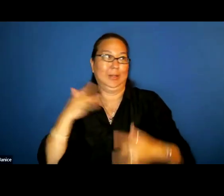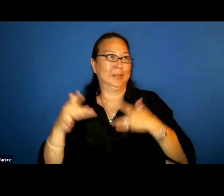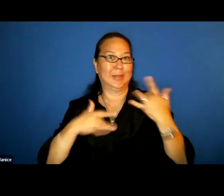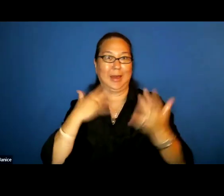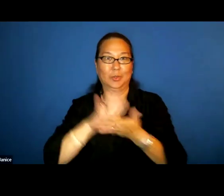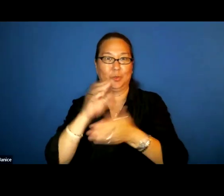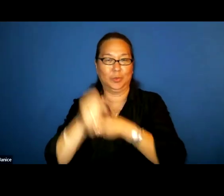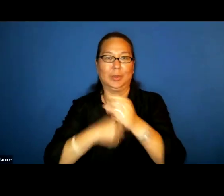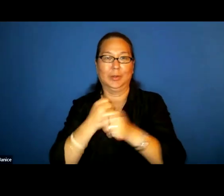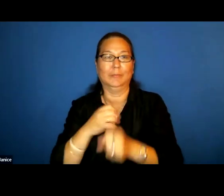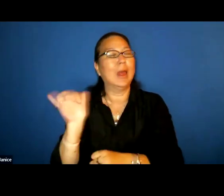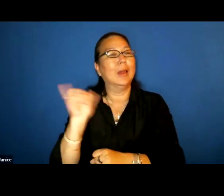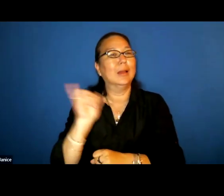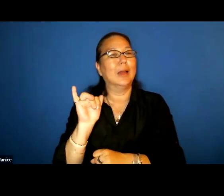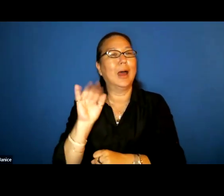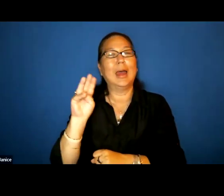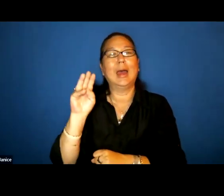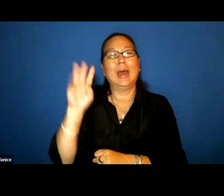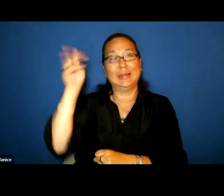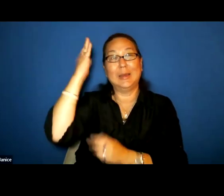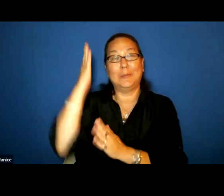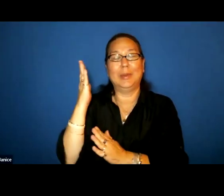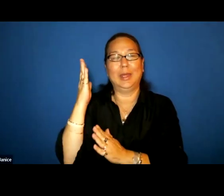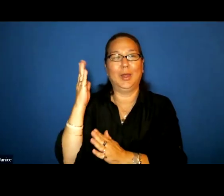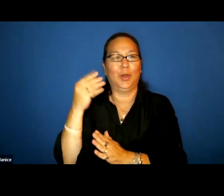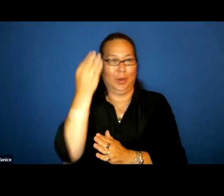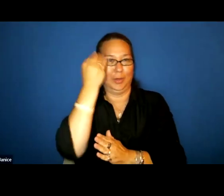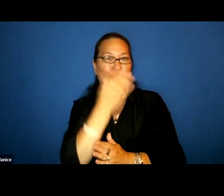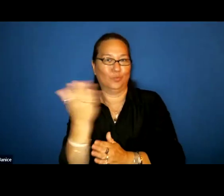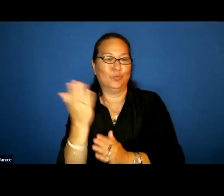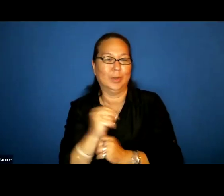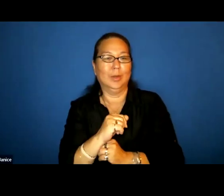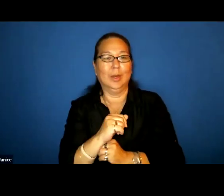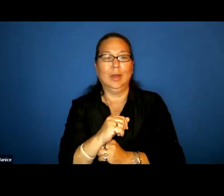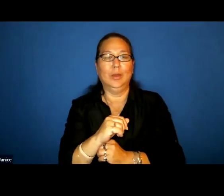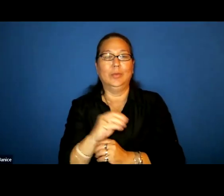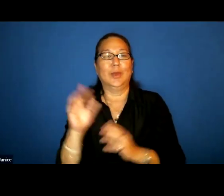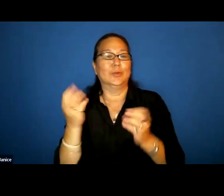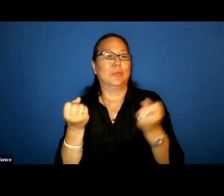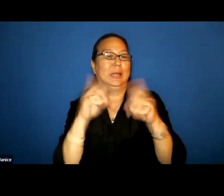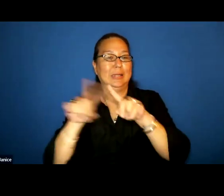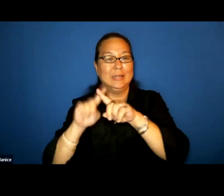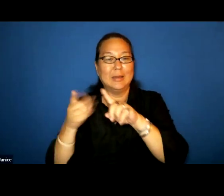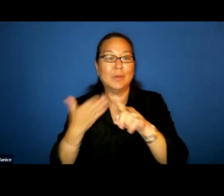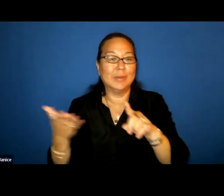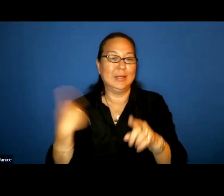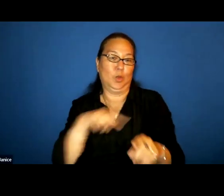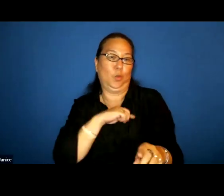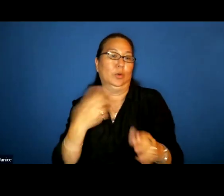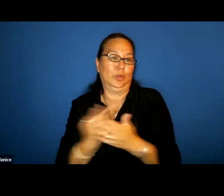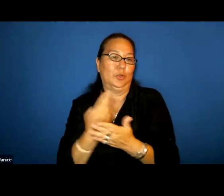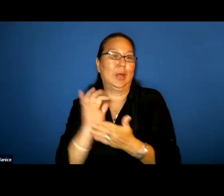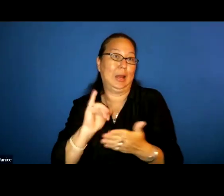As the mayor outlined, there's a number of things that we're proud of, including the district-wide use of the high-quality instructional materials,